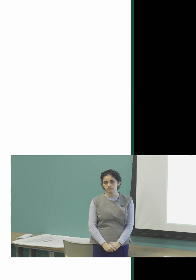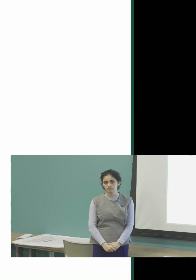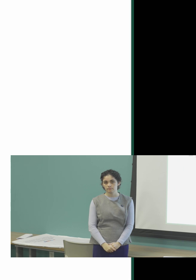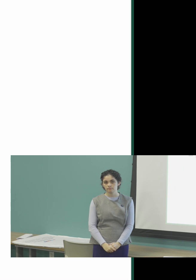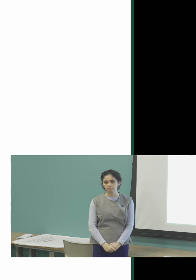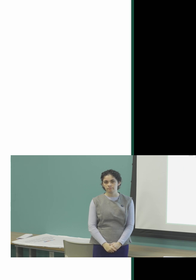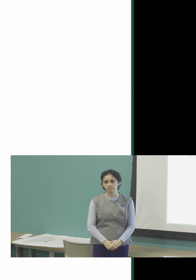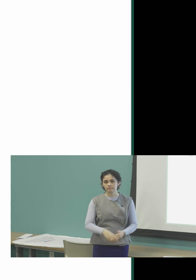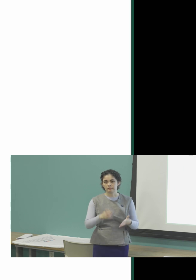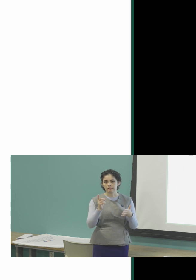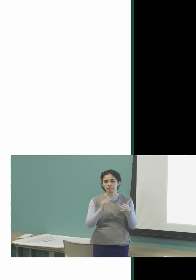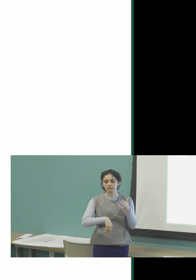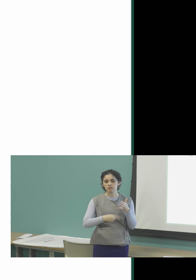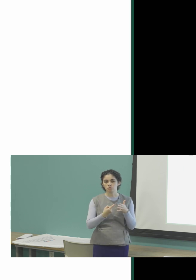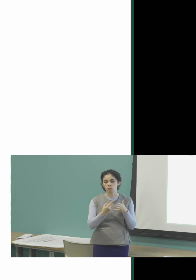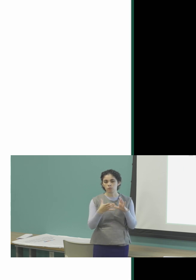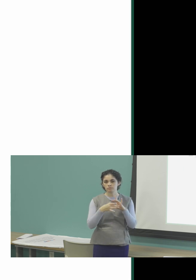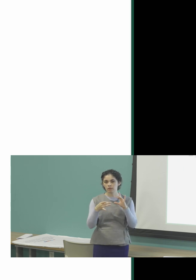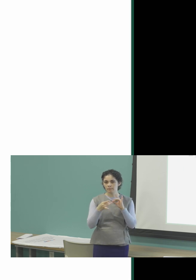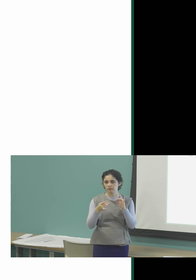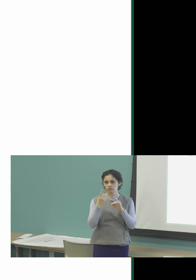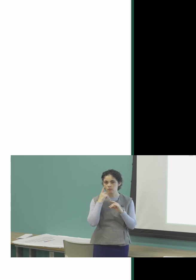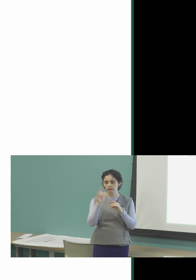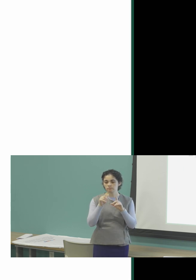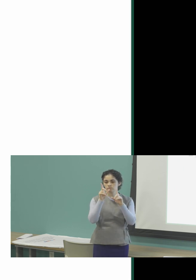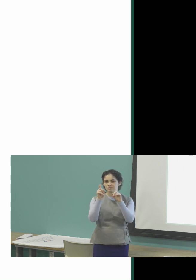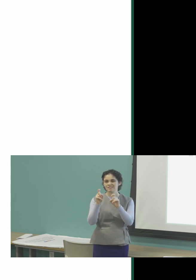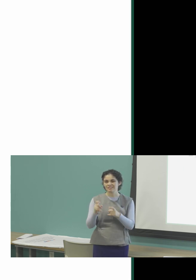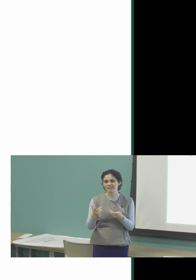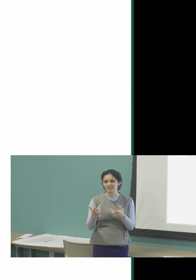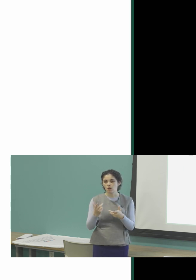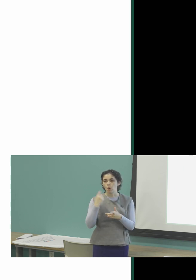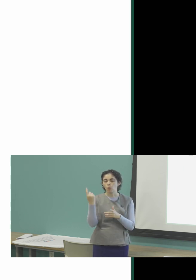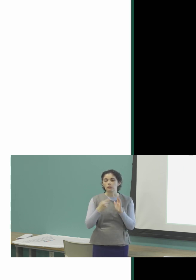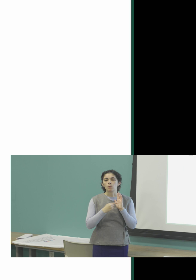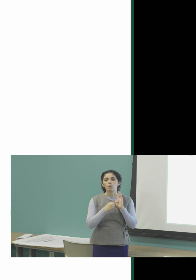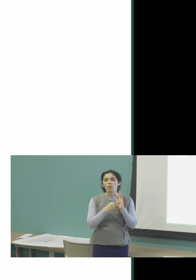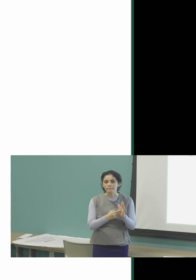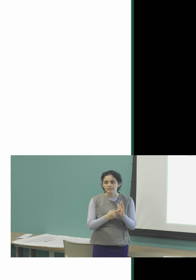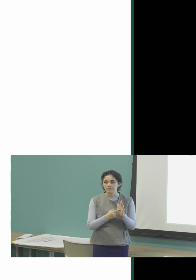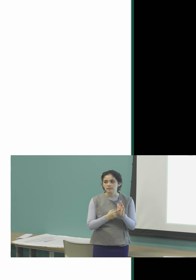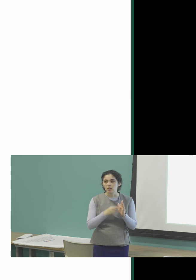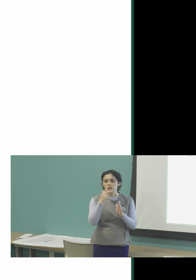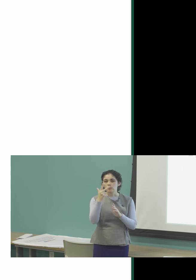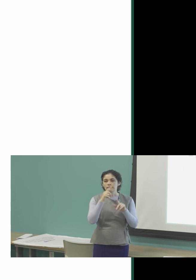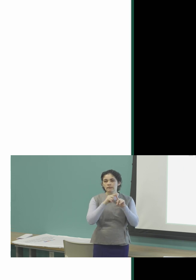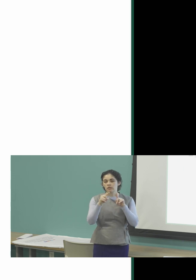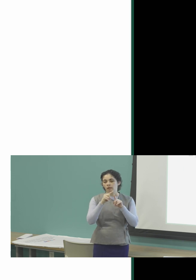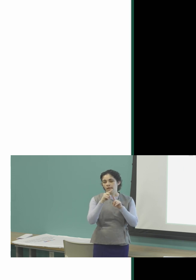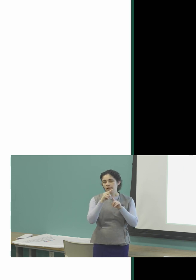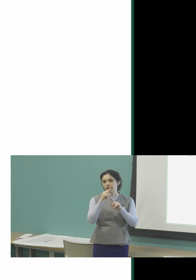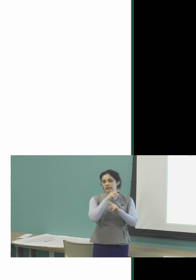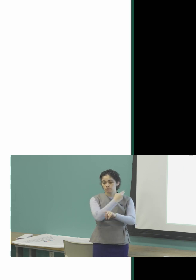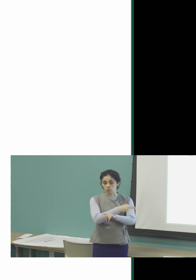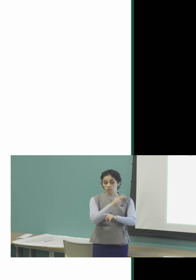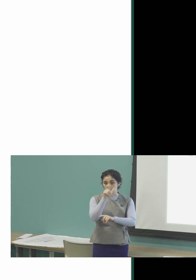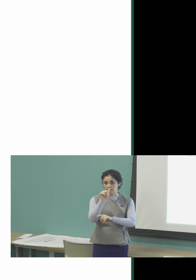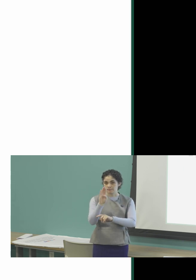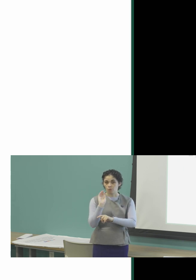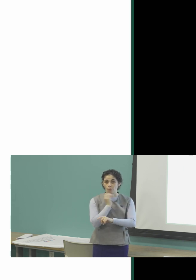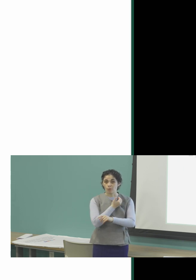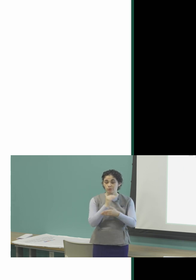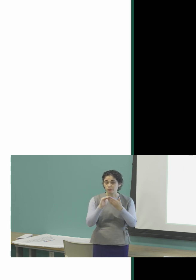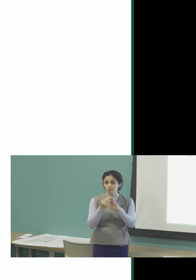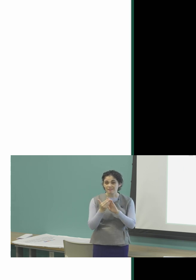The last piece we have been sharing the last few weeks is testing. This only represents 3 hospital labs in our community. This does